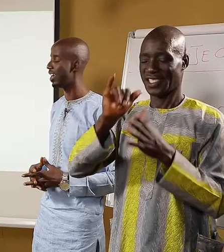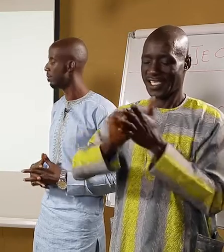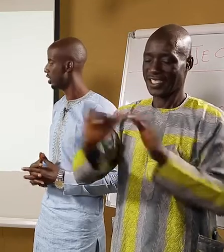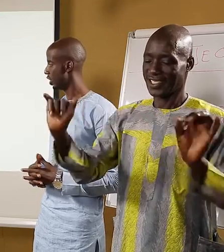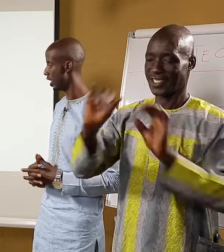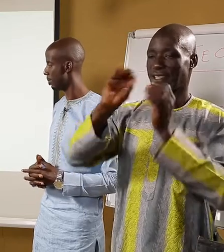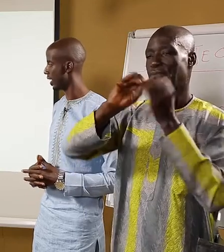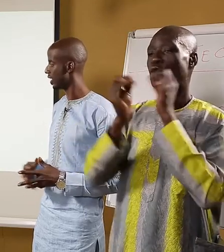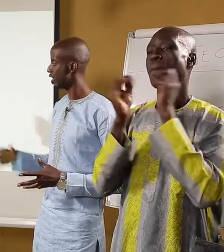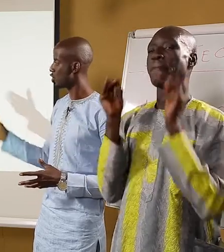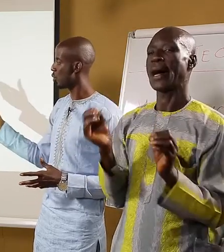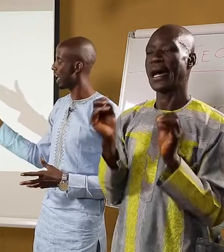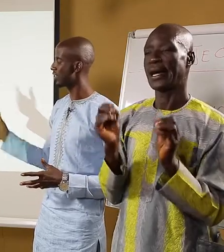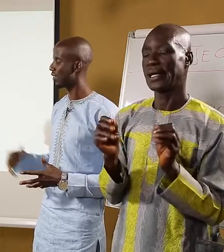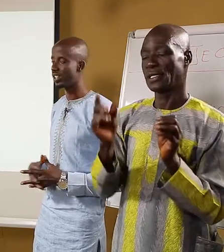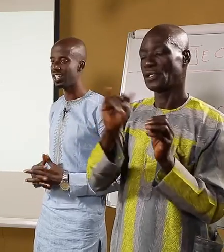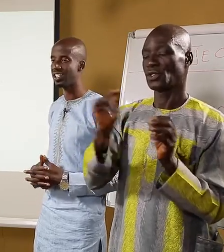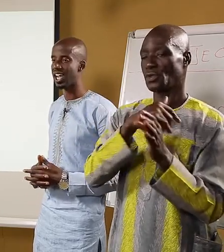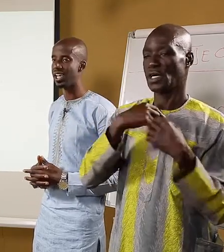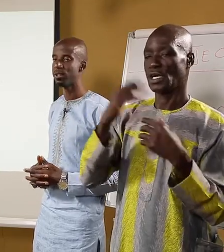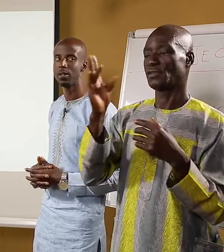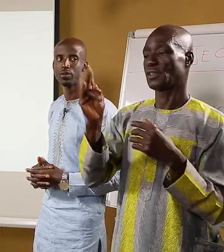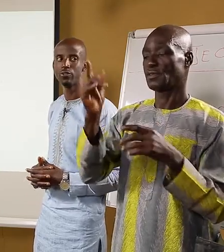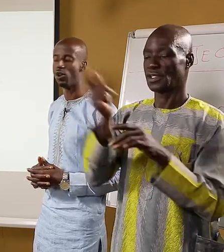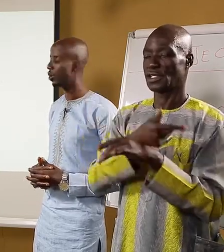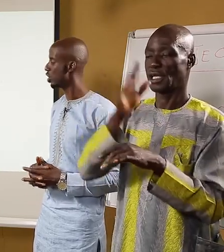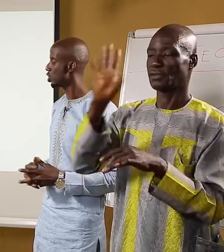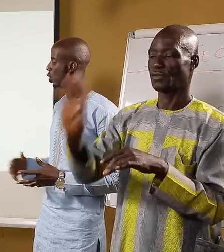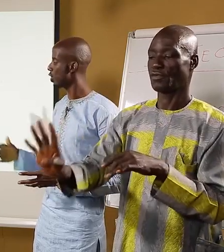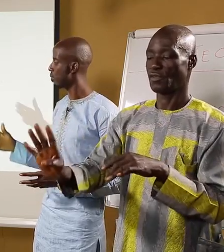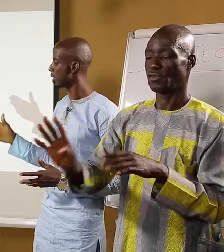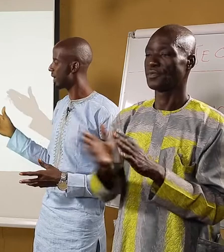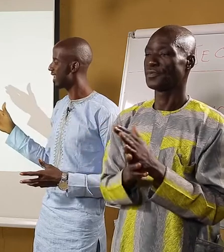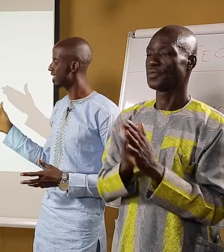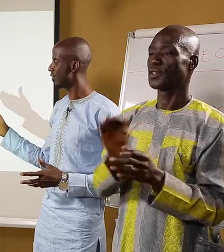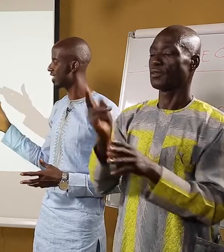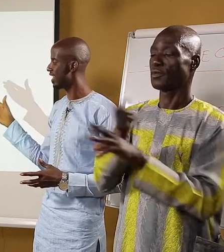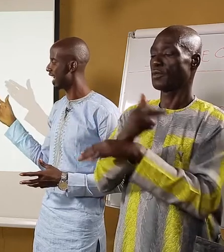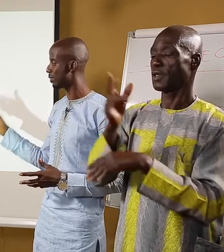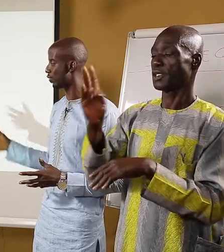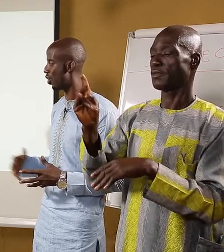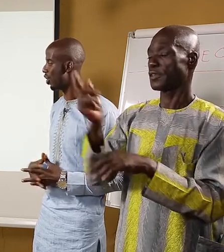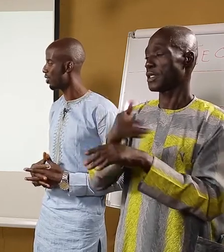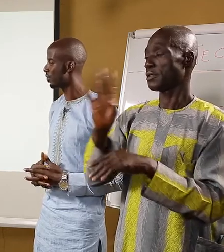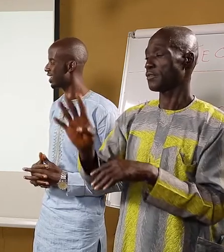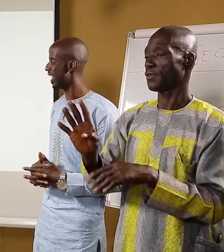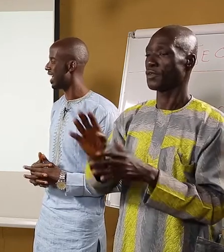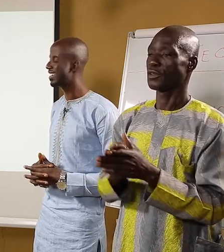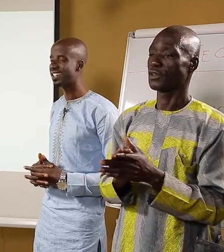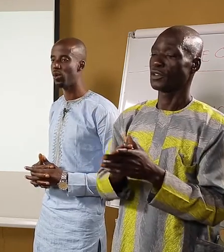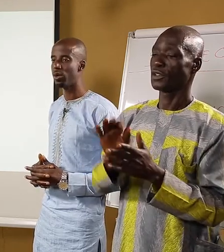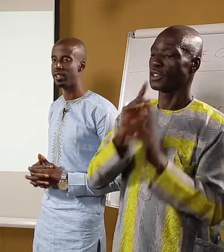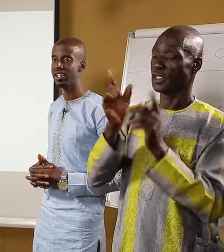the same number. So we have 17 times 4. So when you multiply 17 times 4,